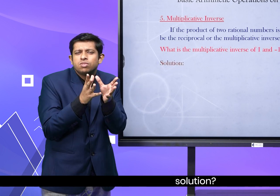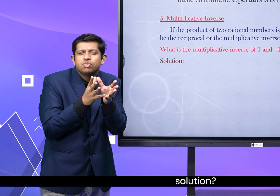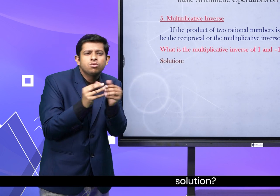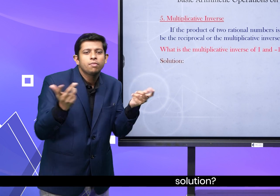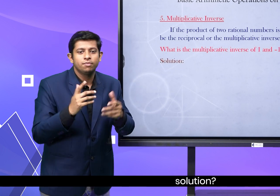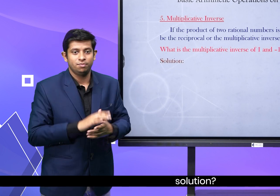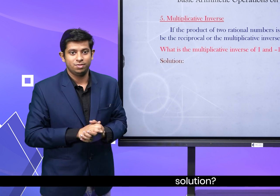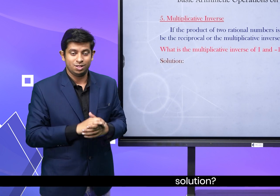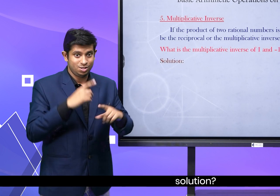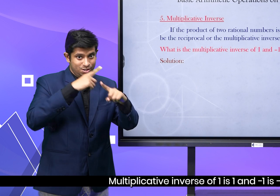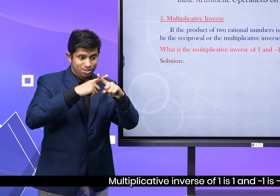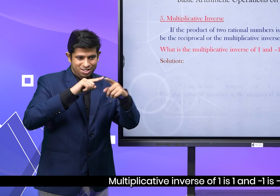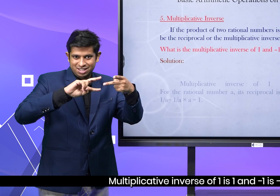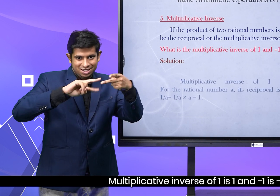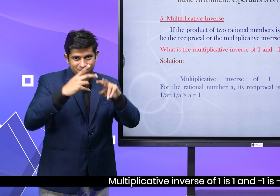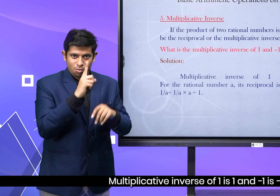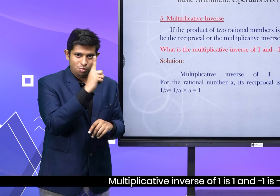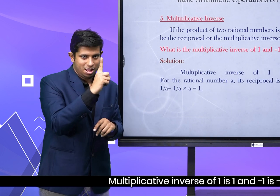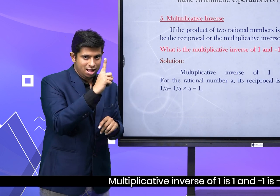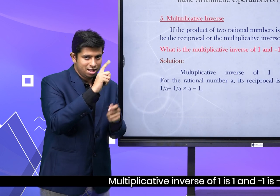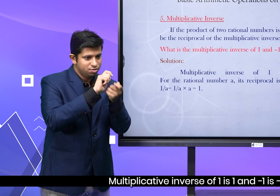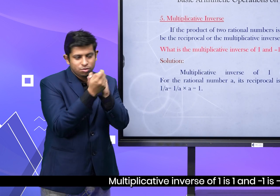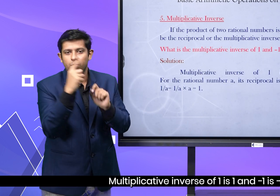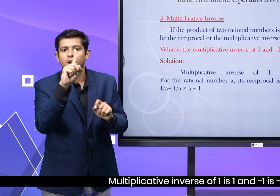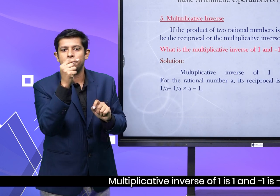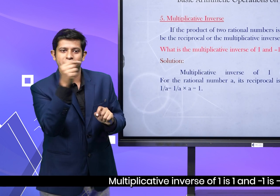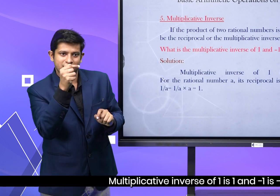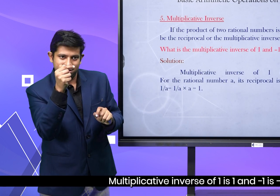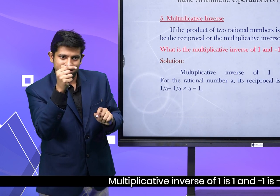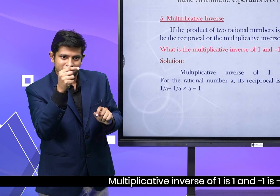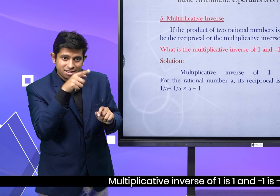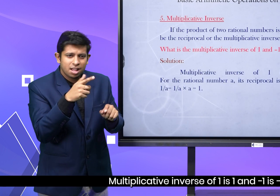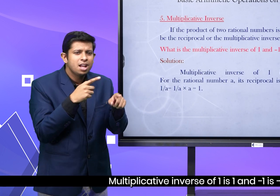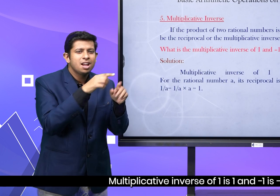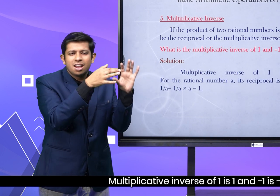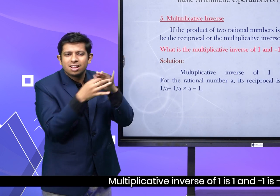Solution. Multiplicative inverse of 1 is 1 and minus 1 is minus 1.